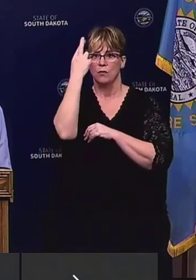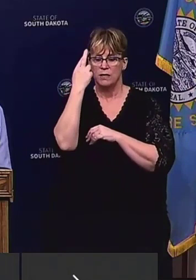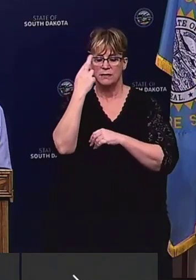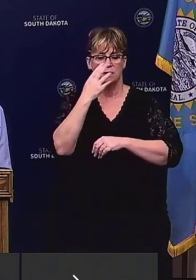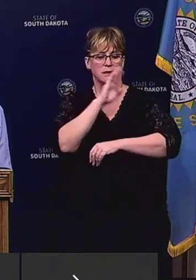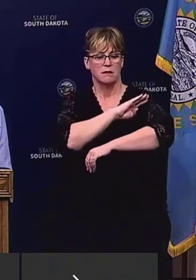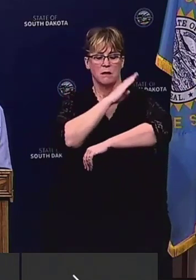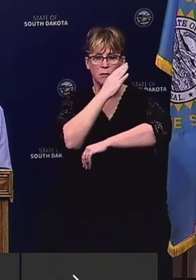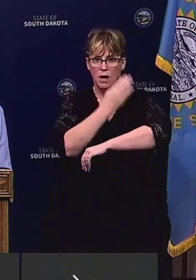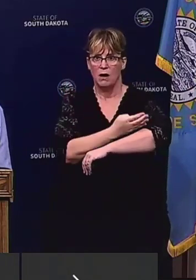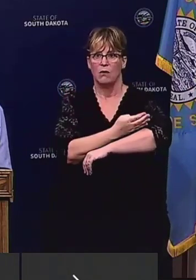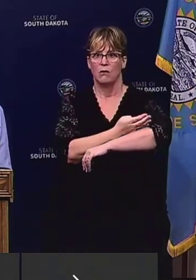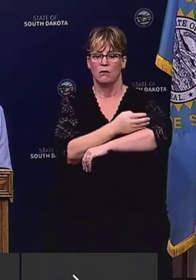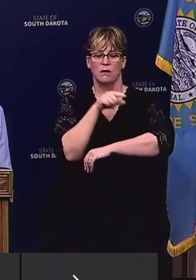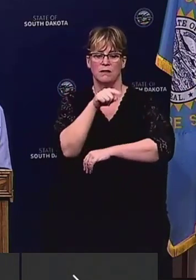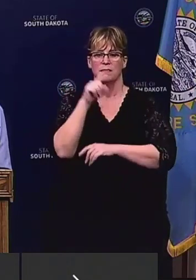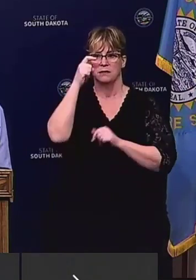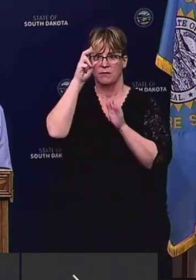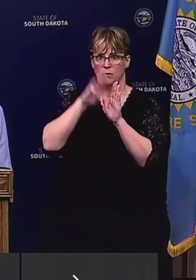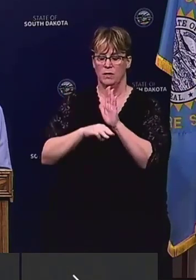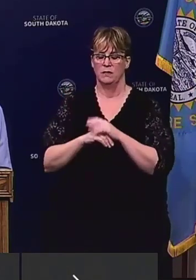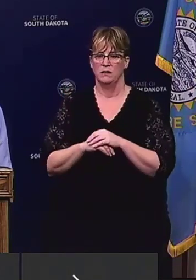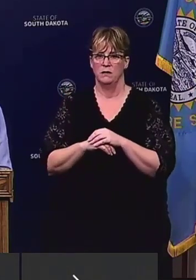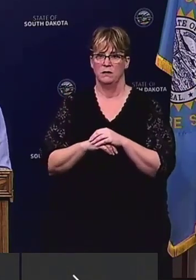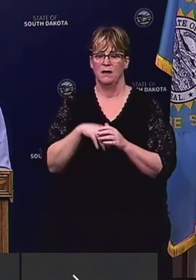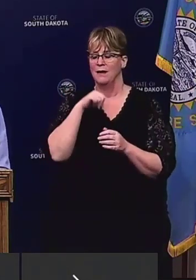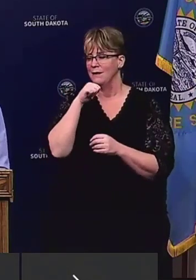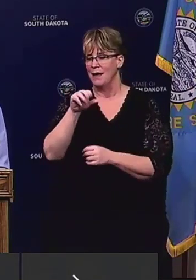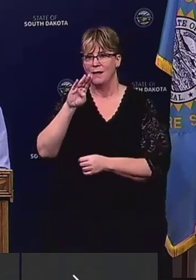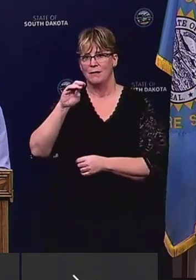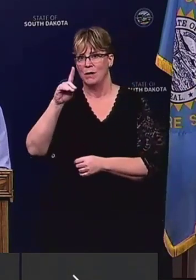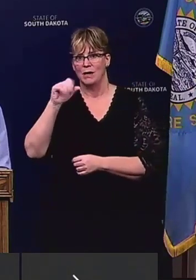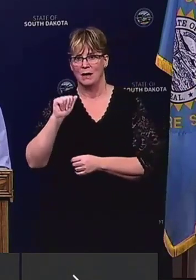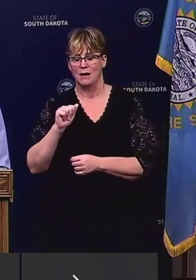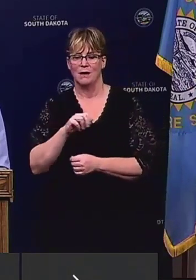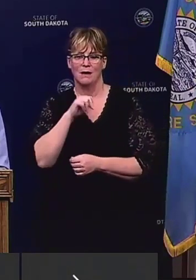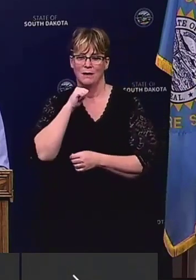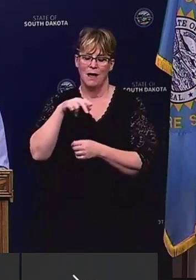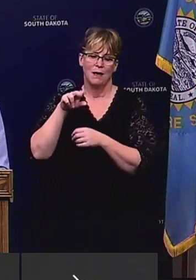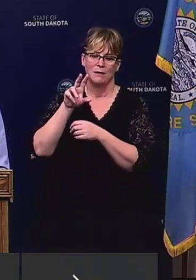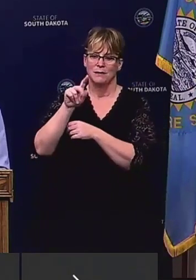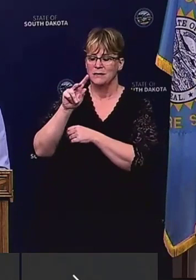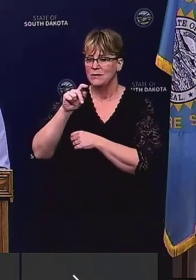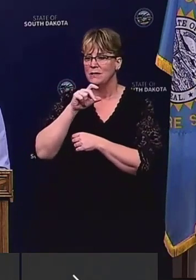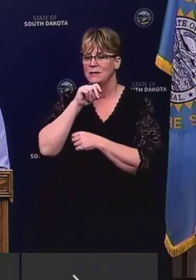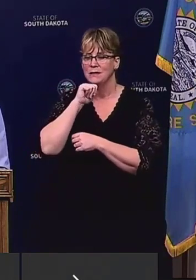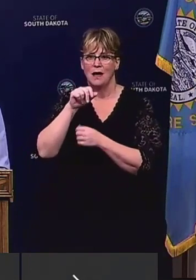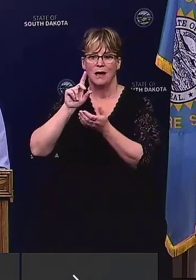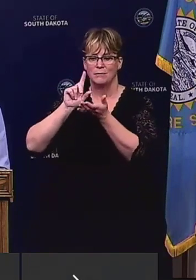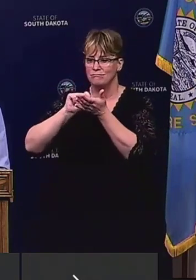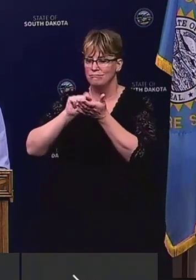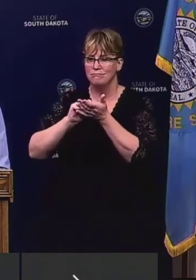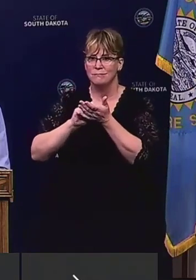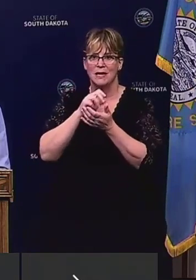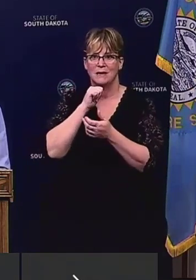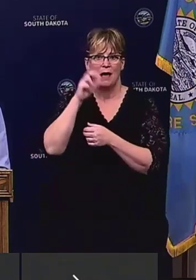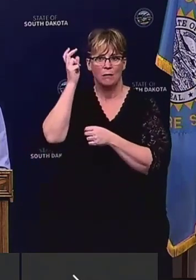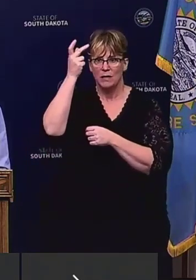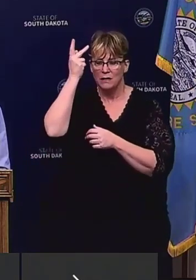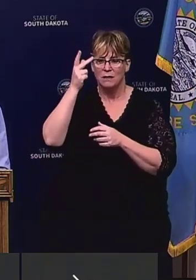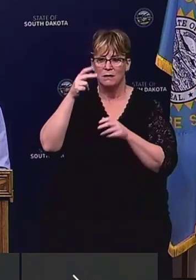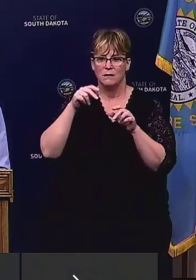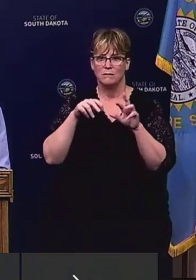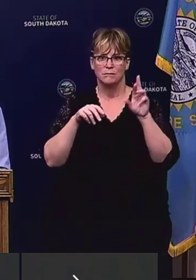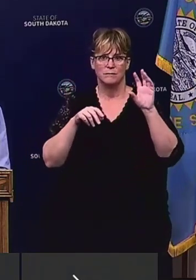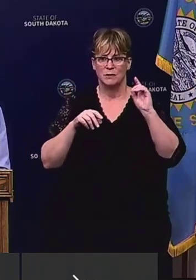power and the legitimacy of our government, not the media, not the politicians, not political parties.